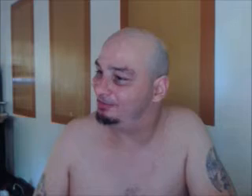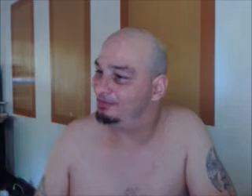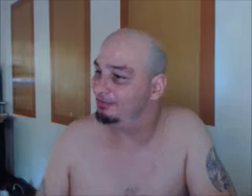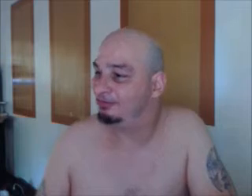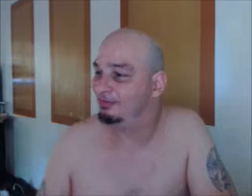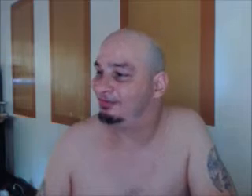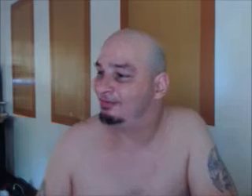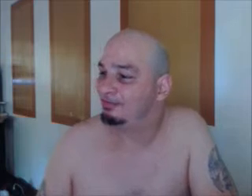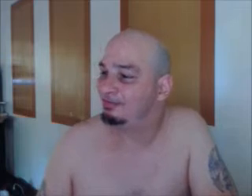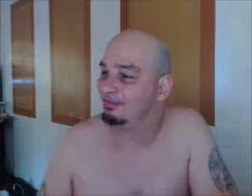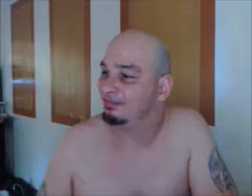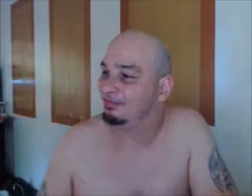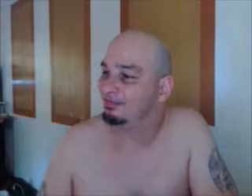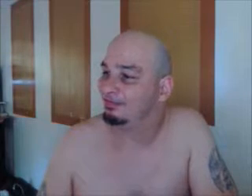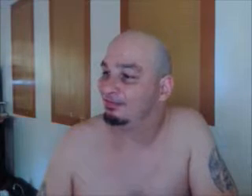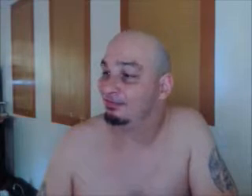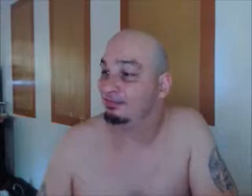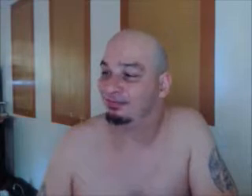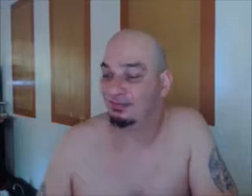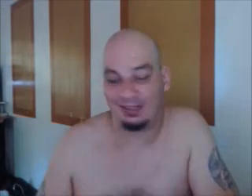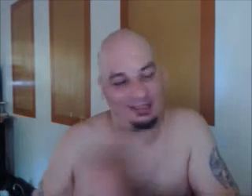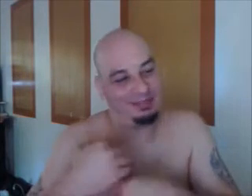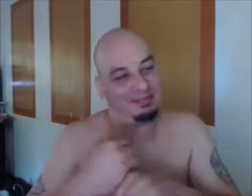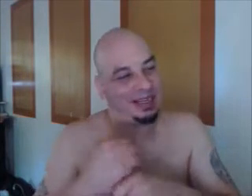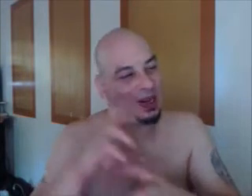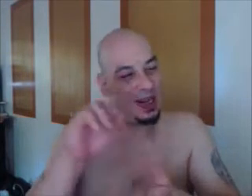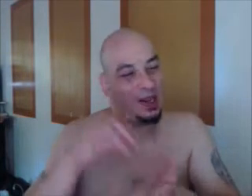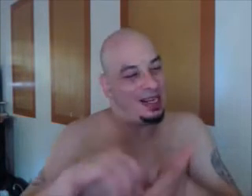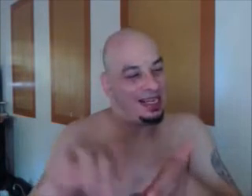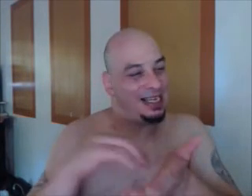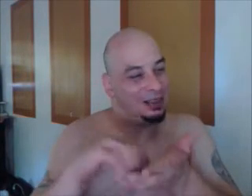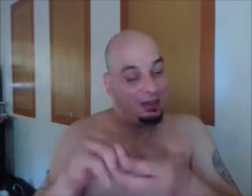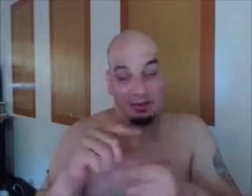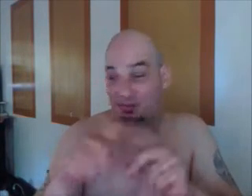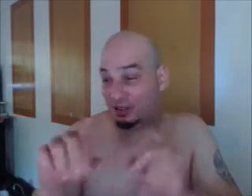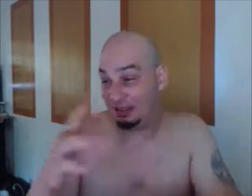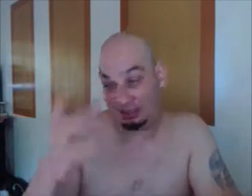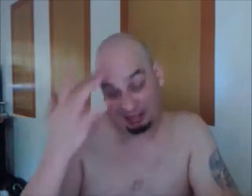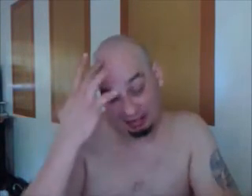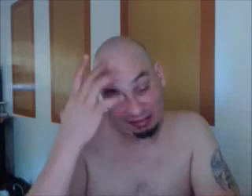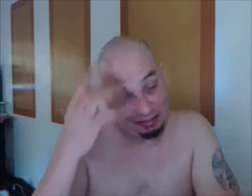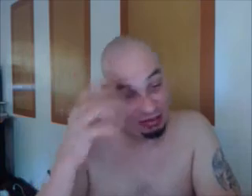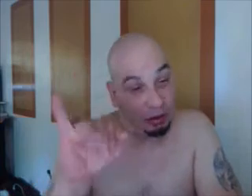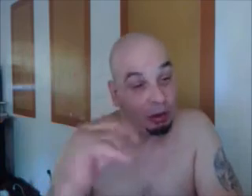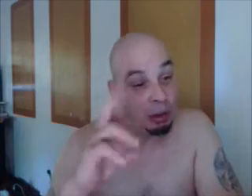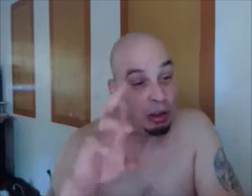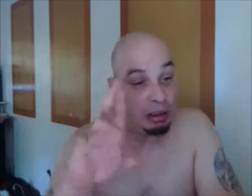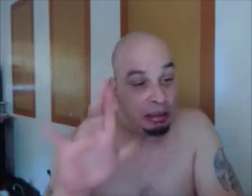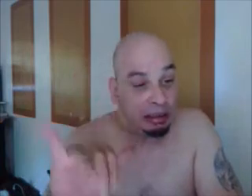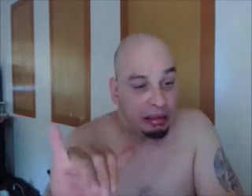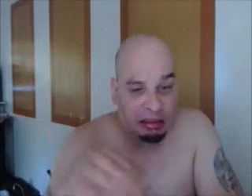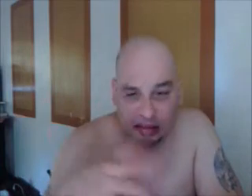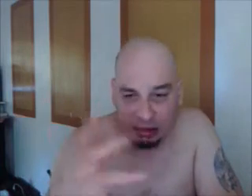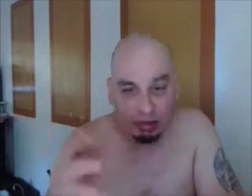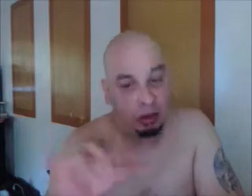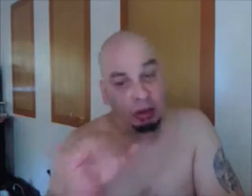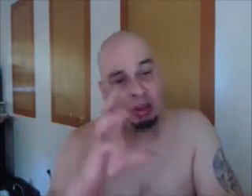not guilty and innocent. And that's something always to keep in mind about any criminal trial, but it seems especially appropriate in this